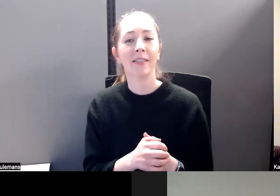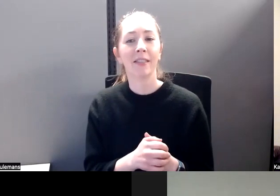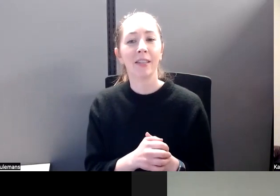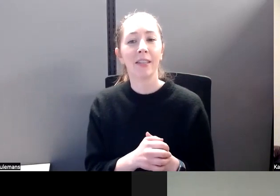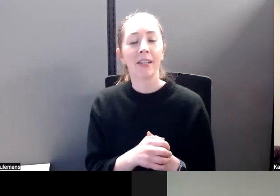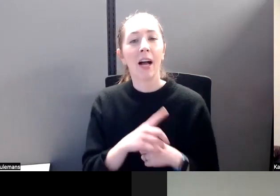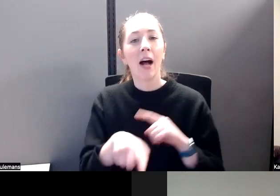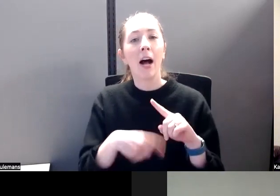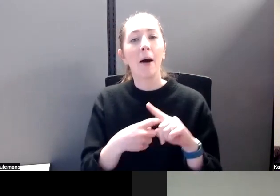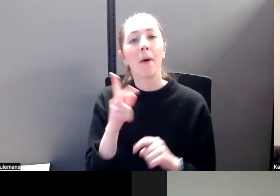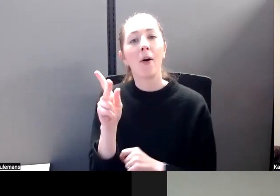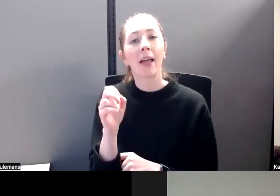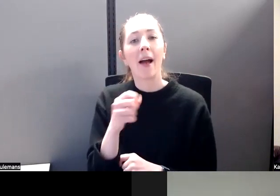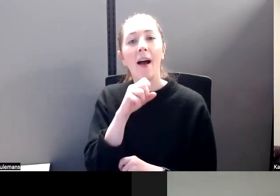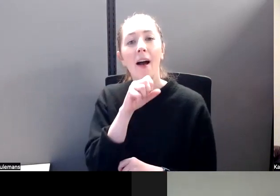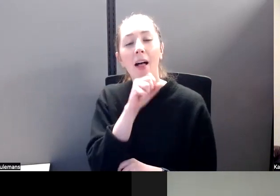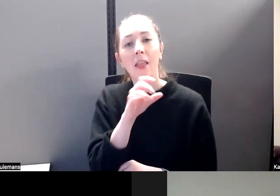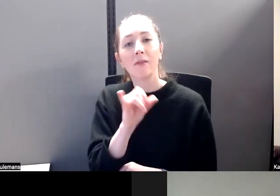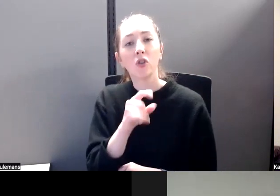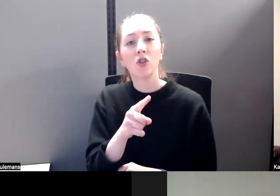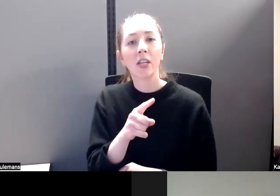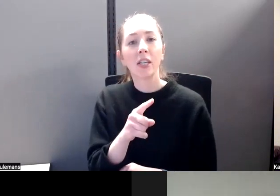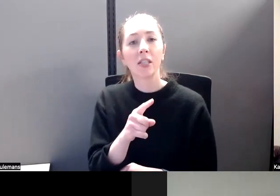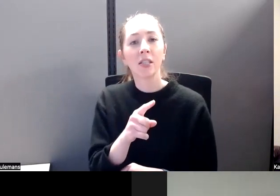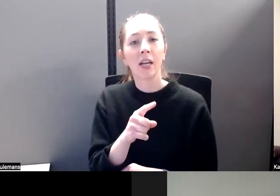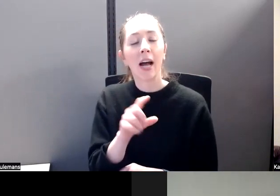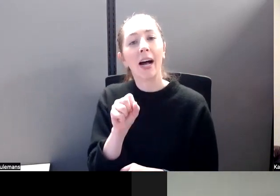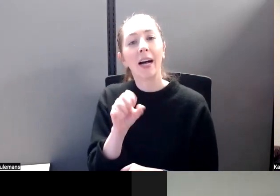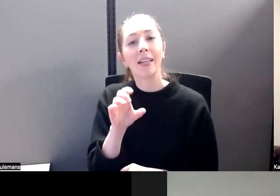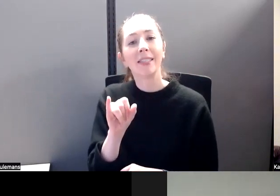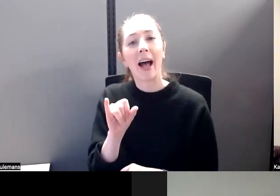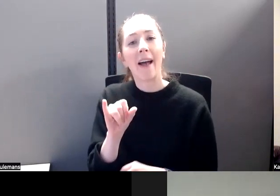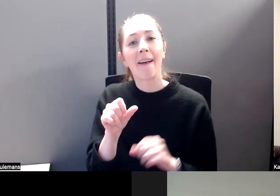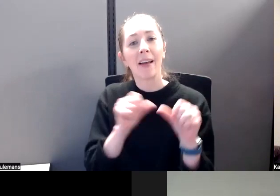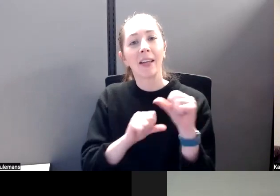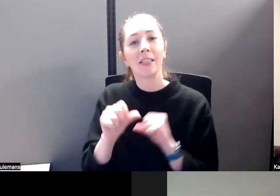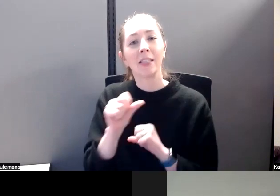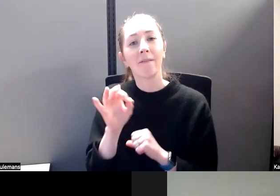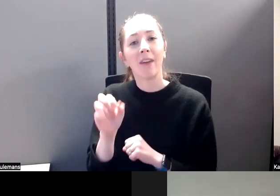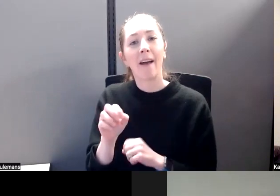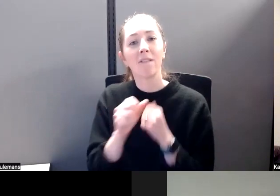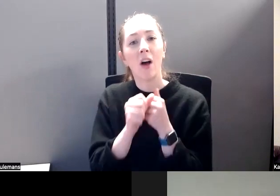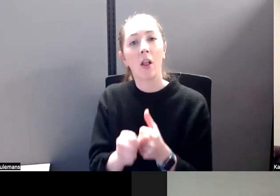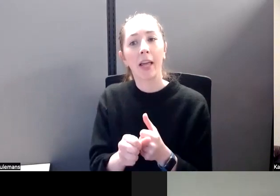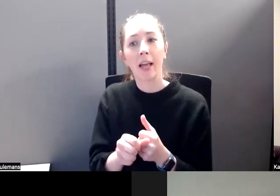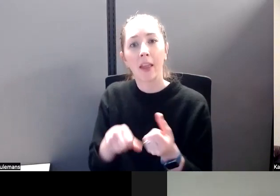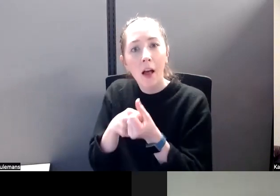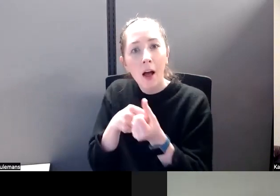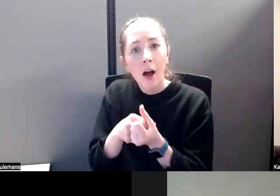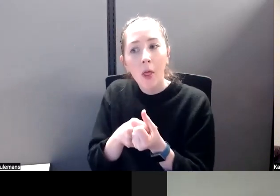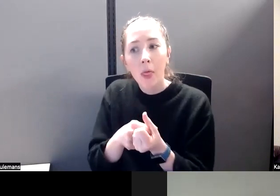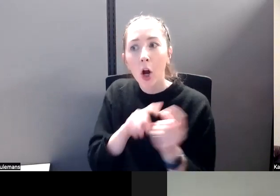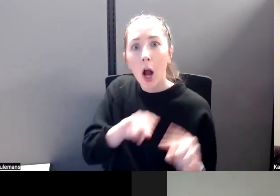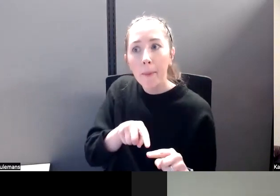thing about Kat that I love too is she has a massive sci-fi following from the Earpers, from Why on Earth. And they're really coming over and checking this